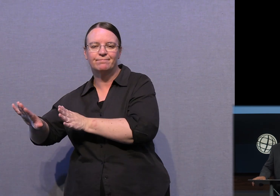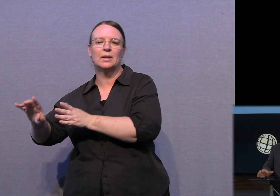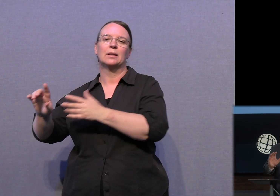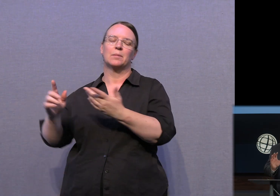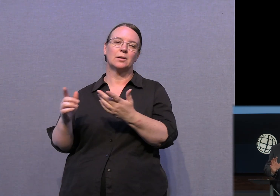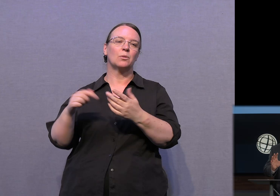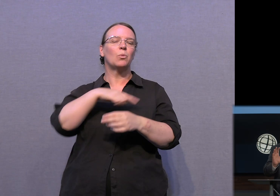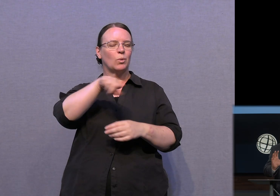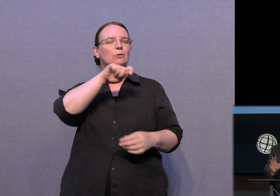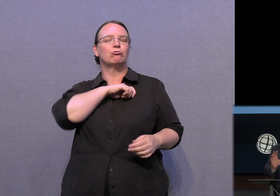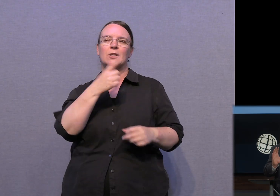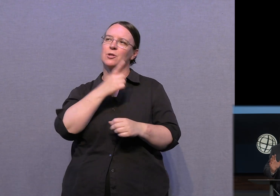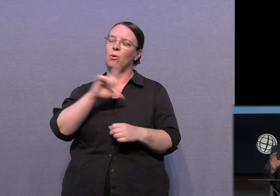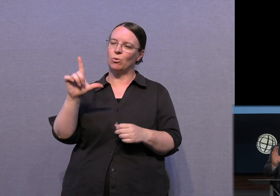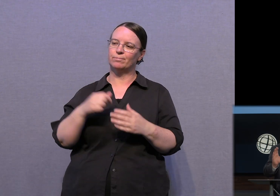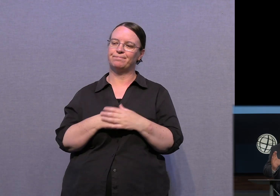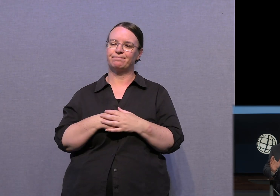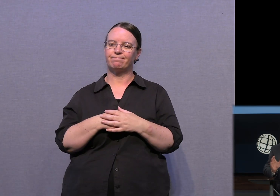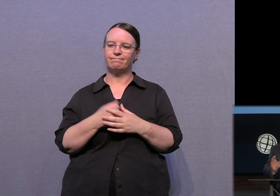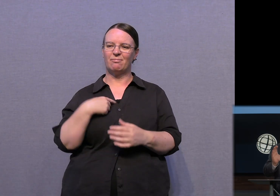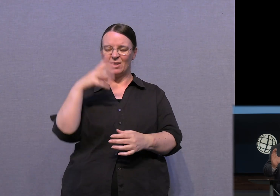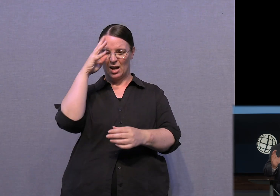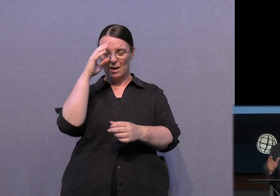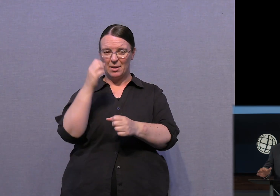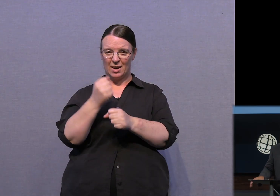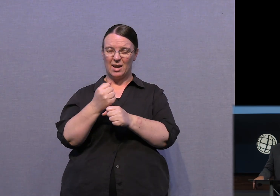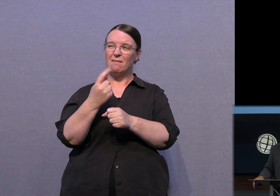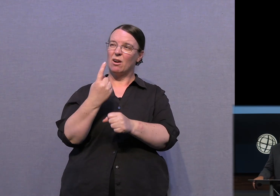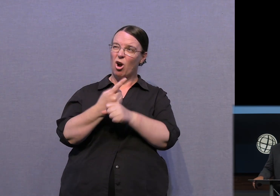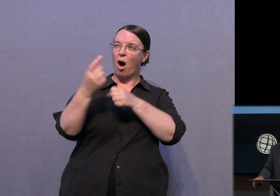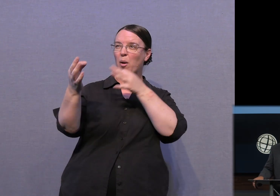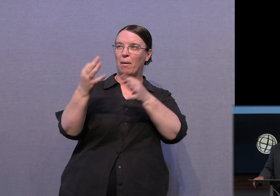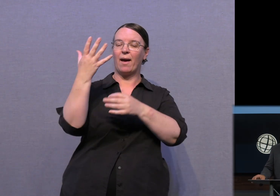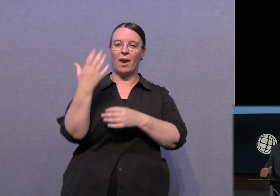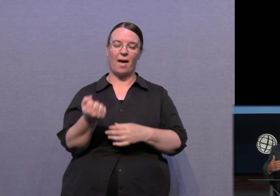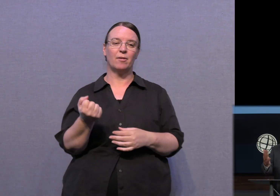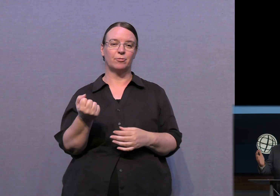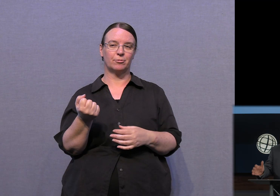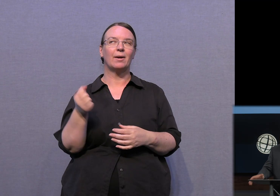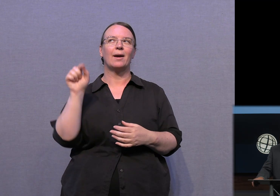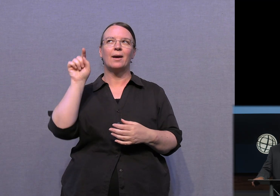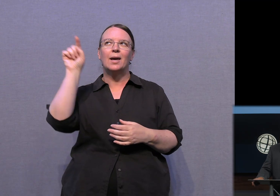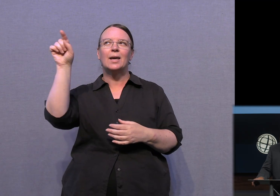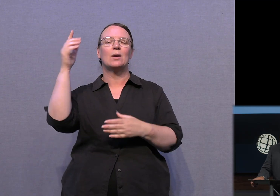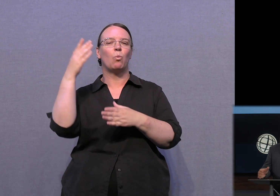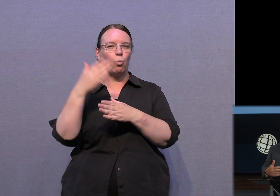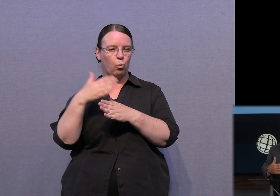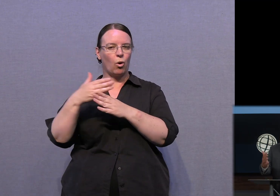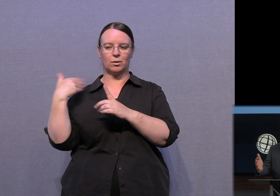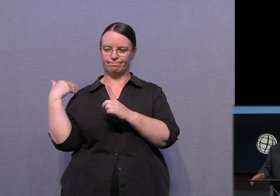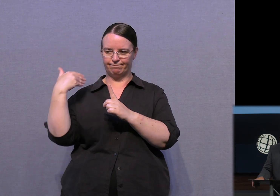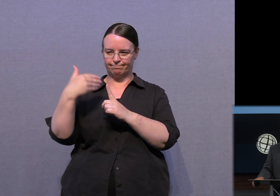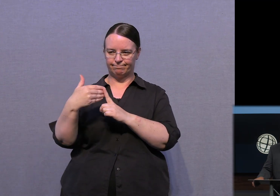And I believe God truly has a plan. God is working. The events of 2020,